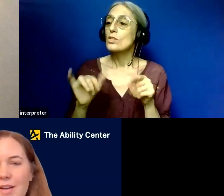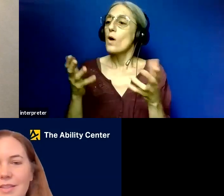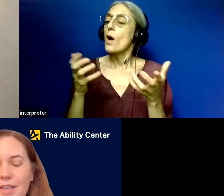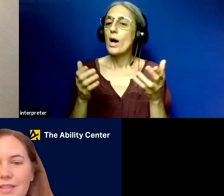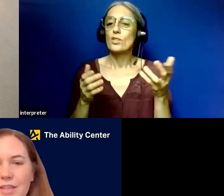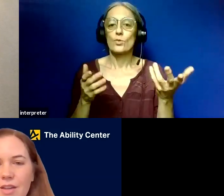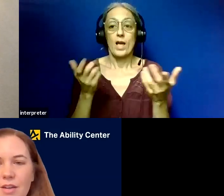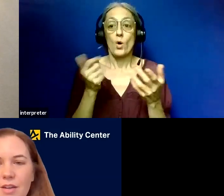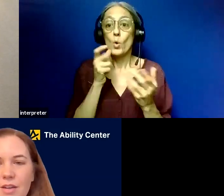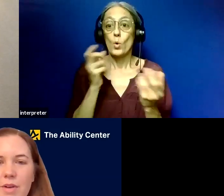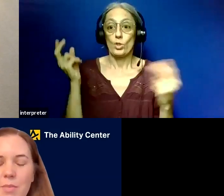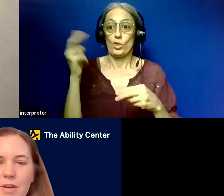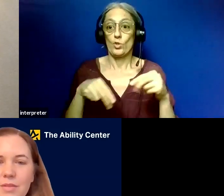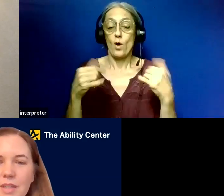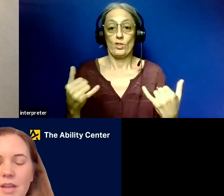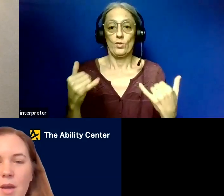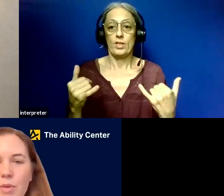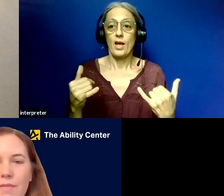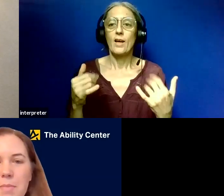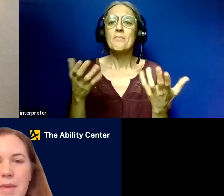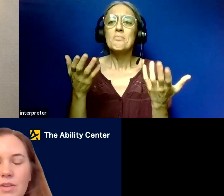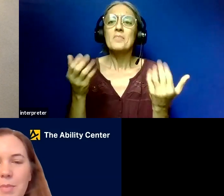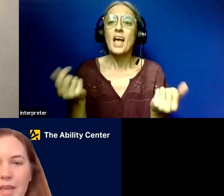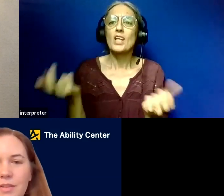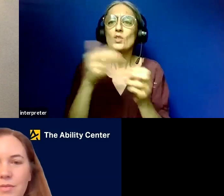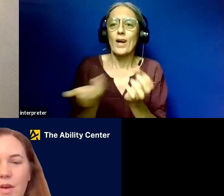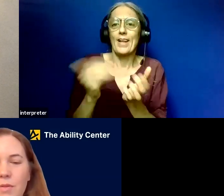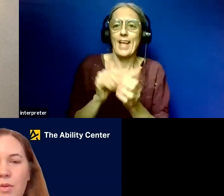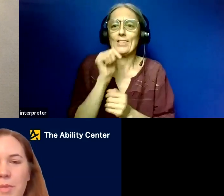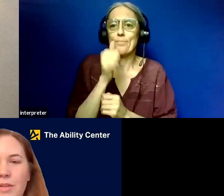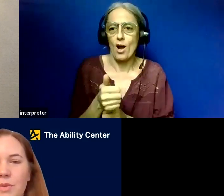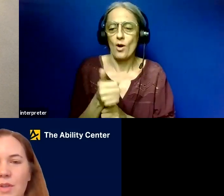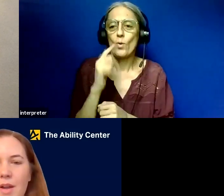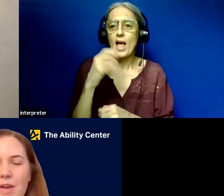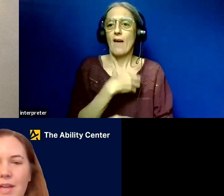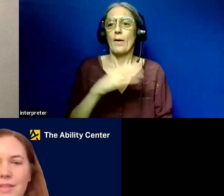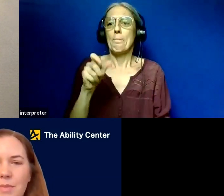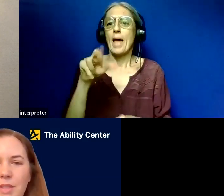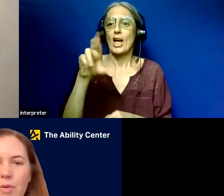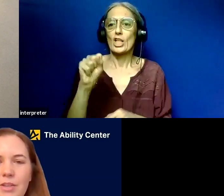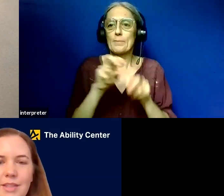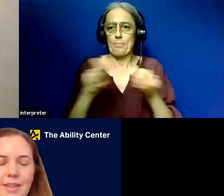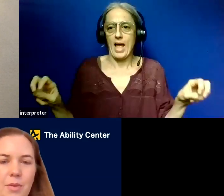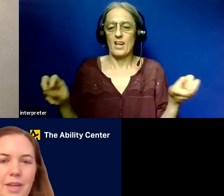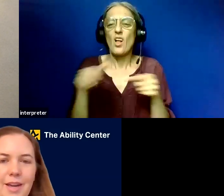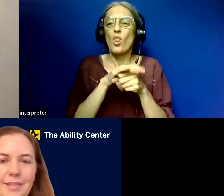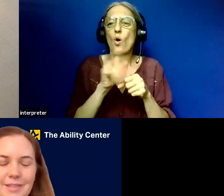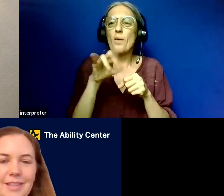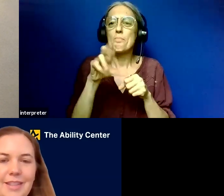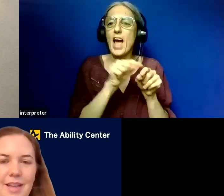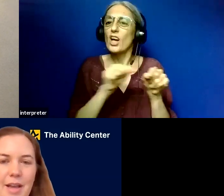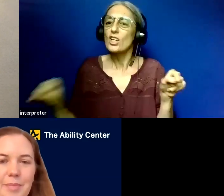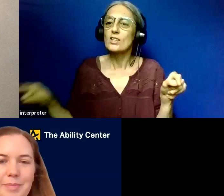anyone on the call to attend our webinar tomorrow. We're having a mayor's panel of local mayors who will talk about accessibility projects that they're